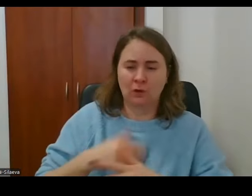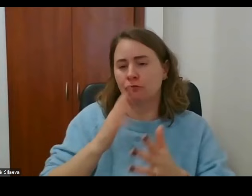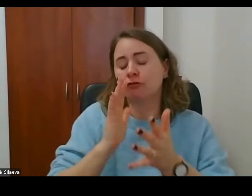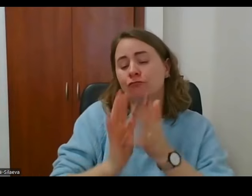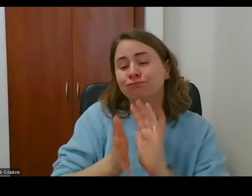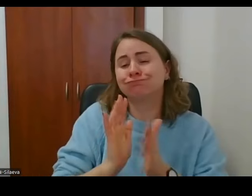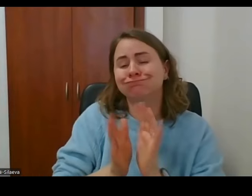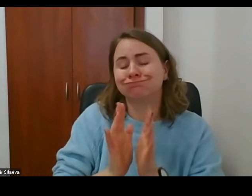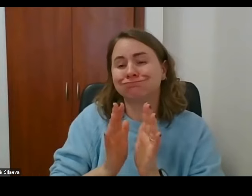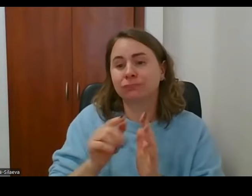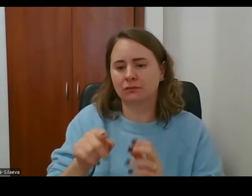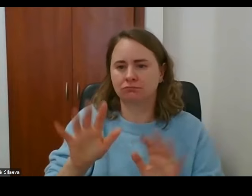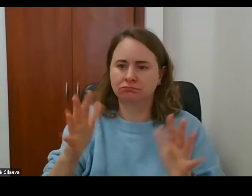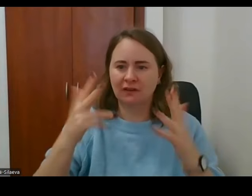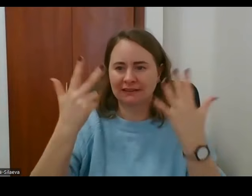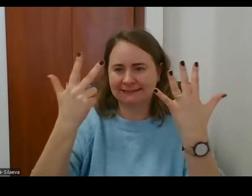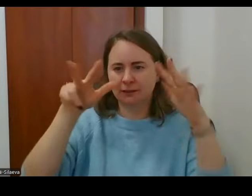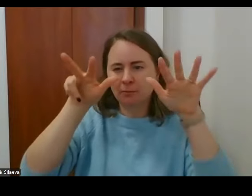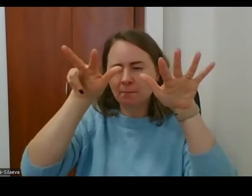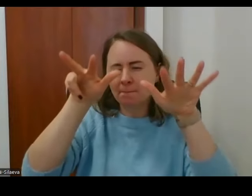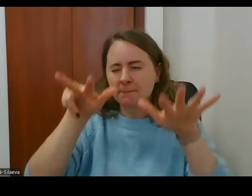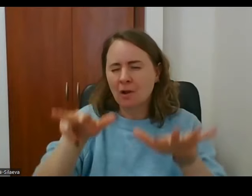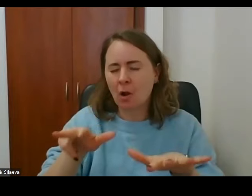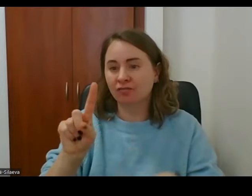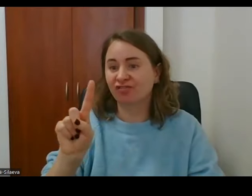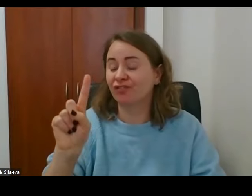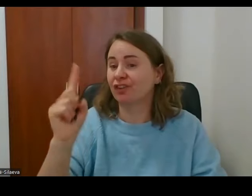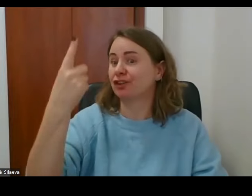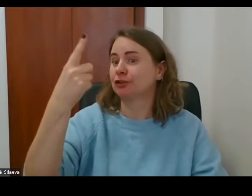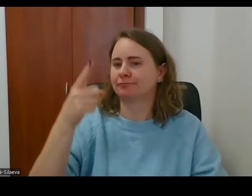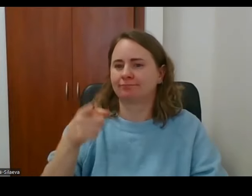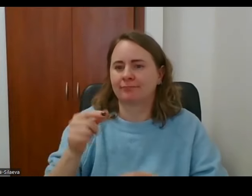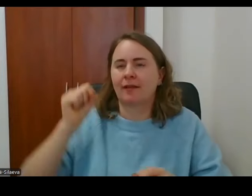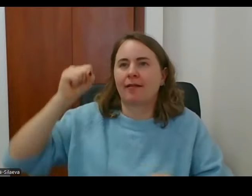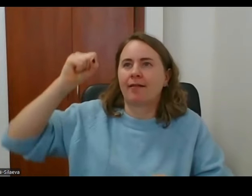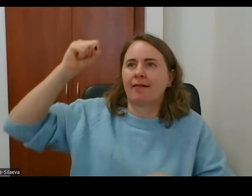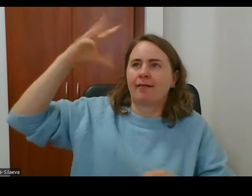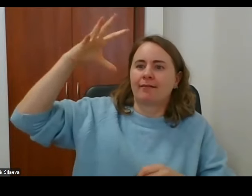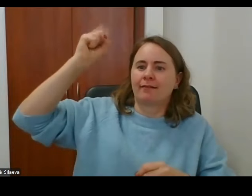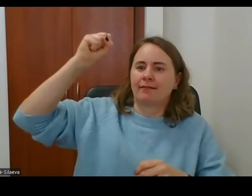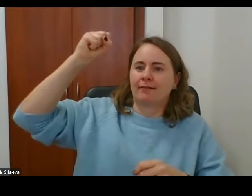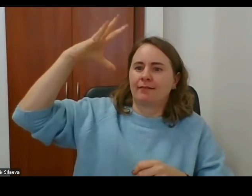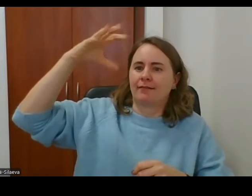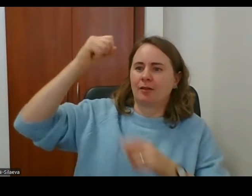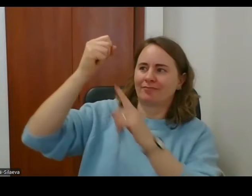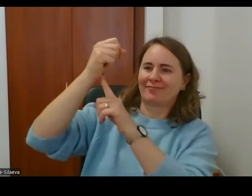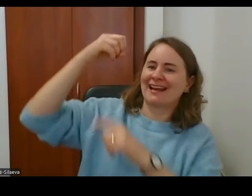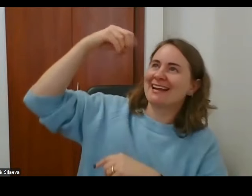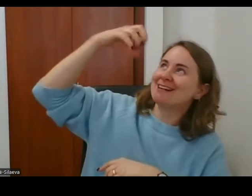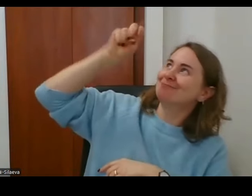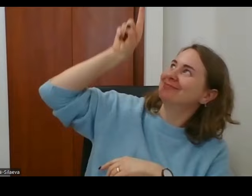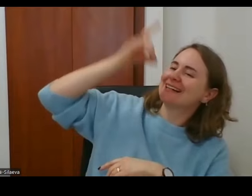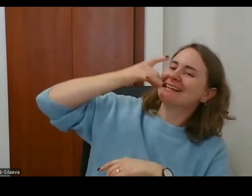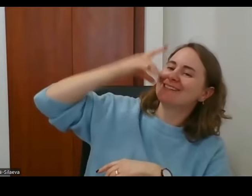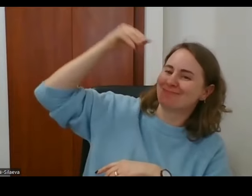Later. But I didn't listen to her, and I was still talking to her. And when she